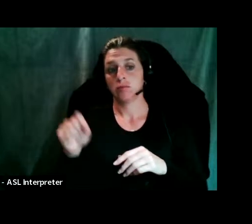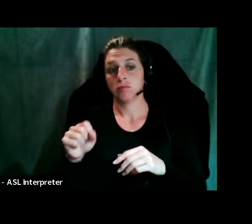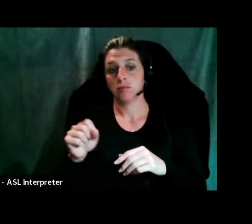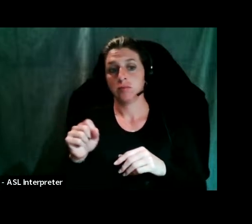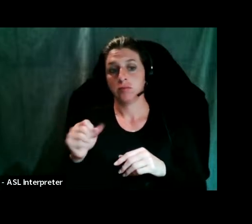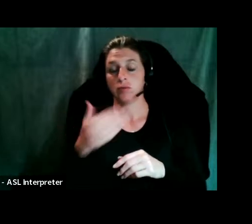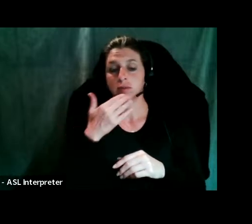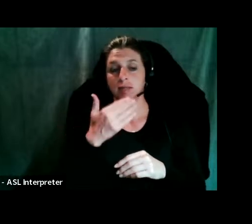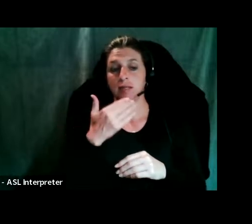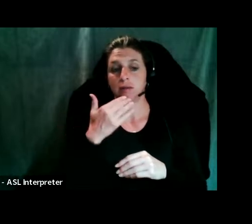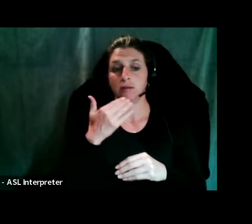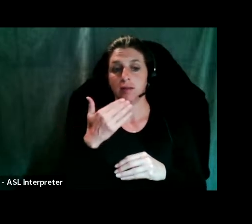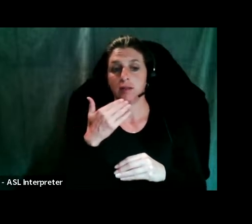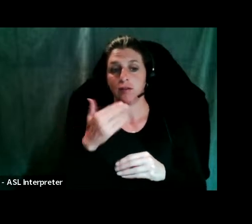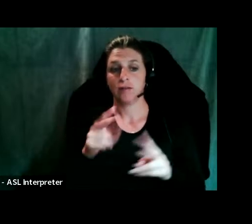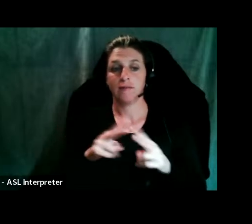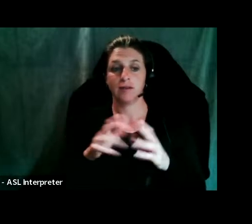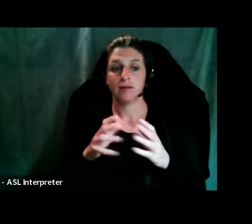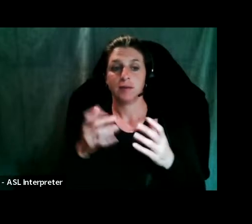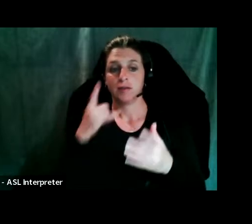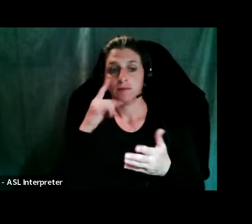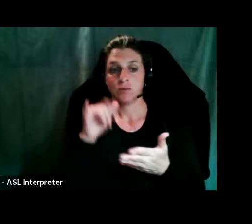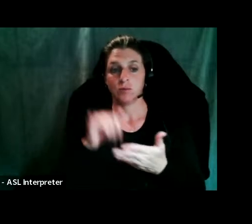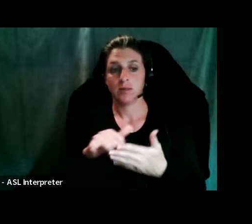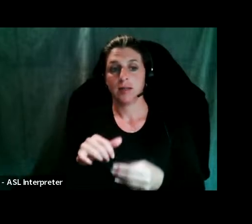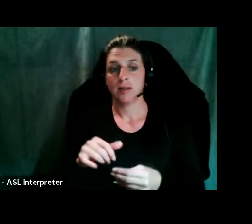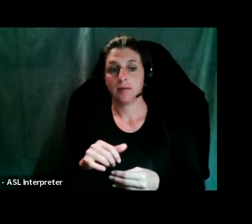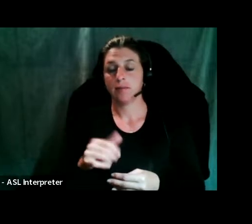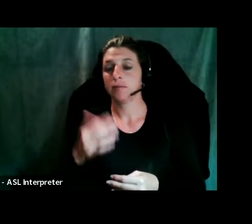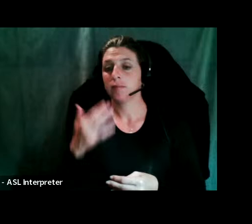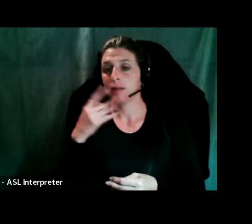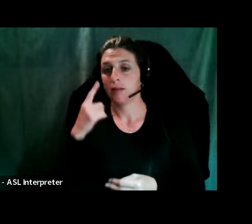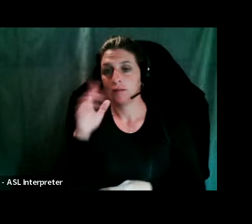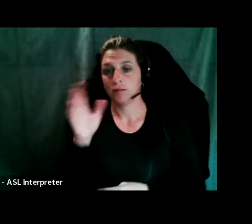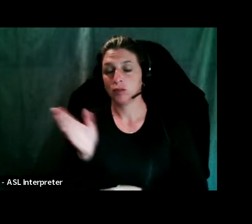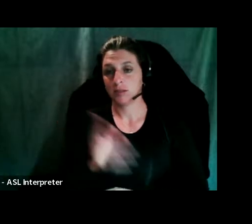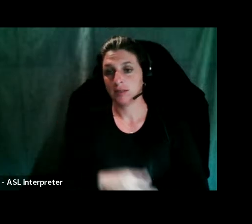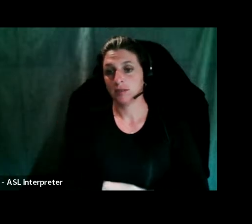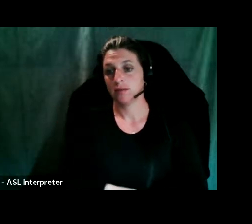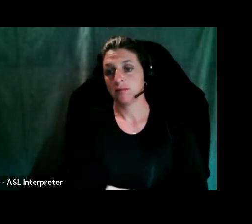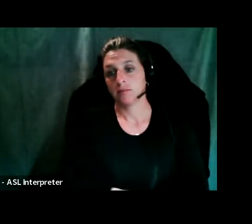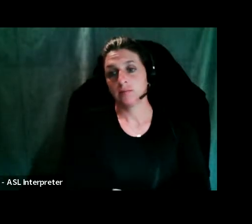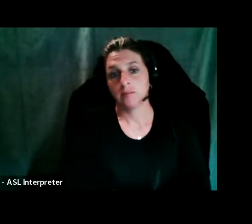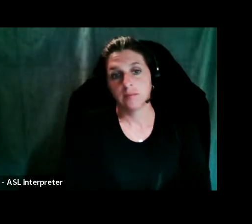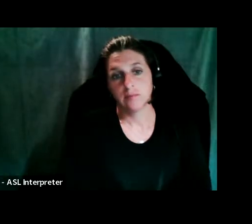So thank you. Thank you very much for doing this. Thank you for your presentation.